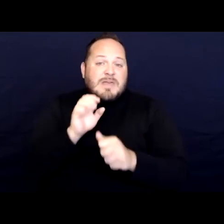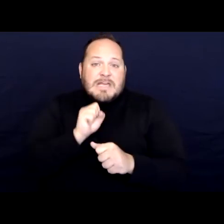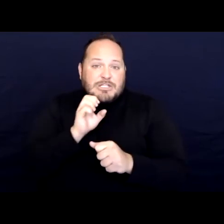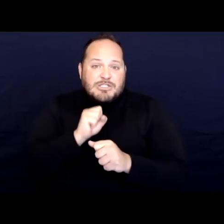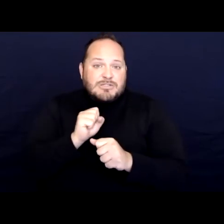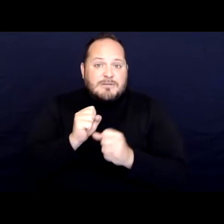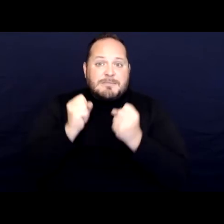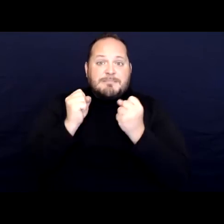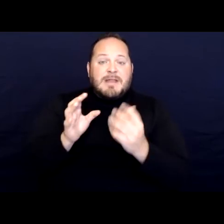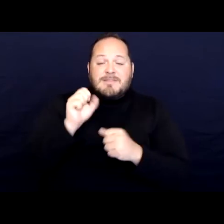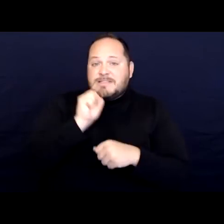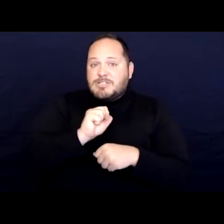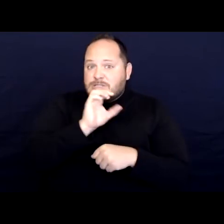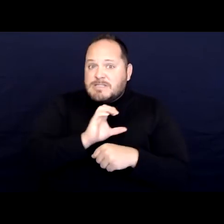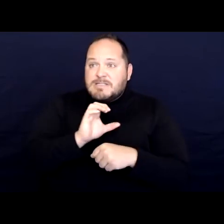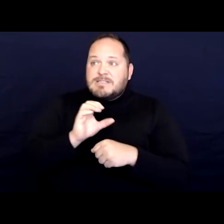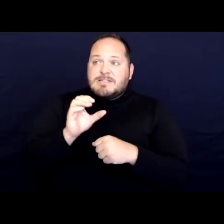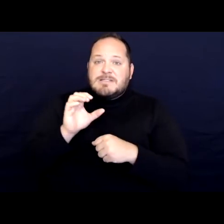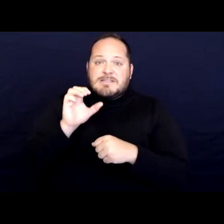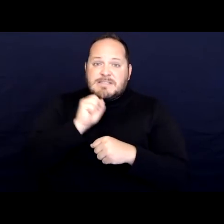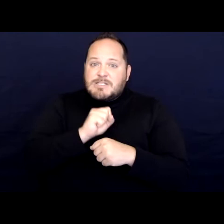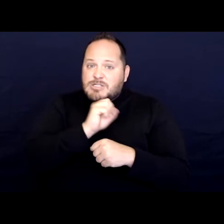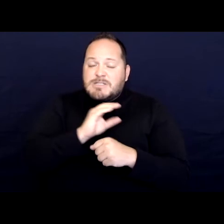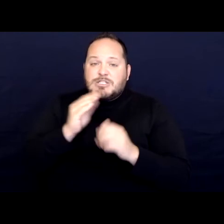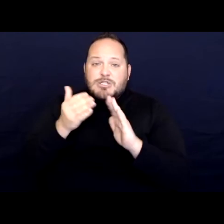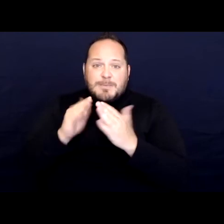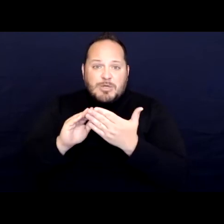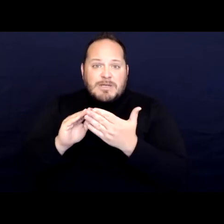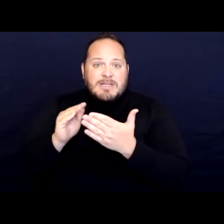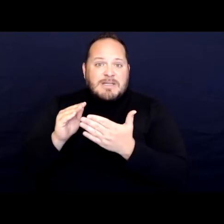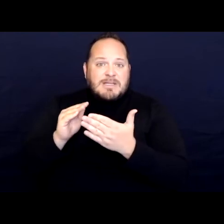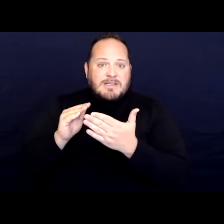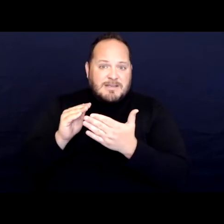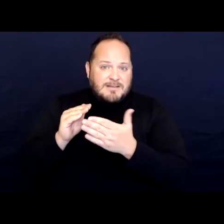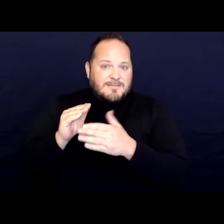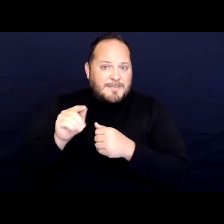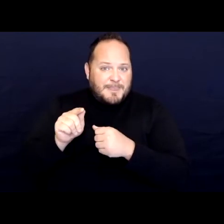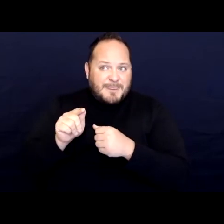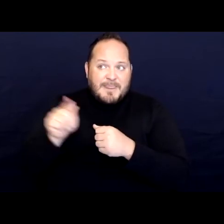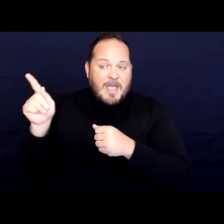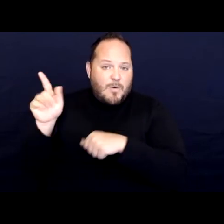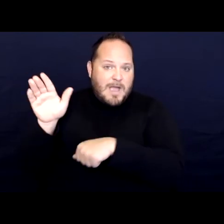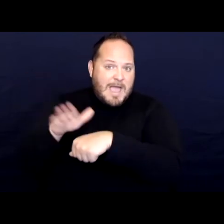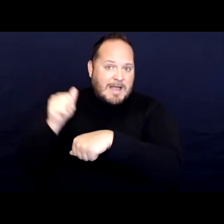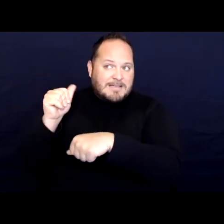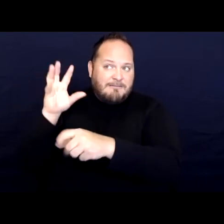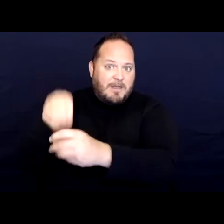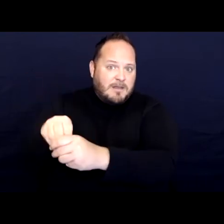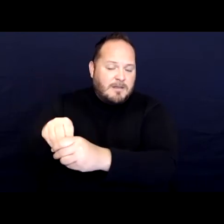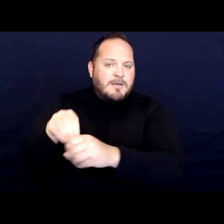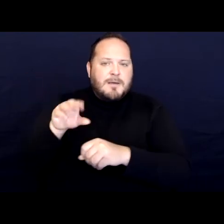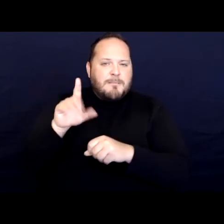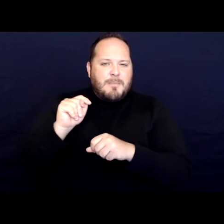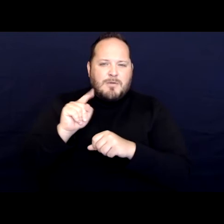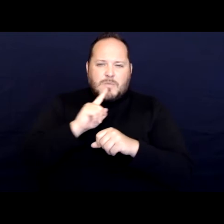the senior services and senior community issue, they were activated, but there really wasn't a discussion